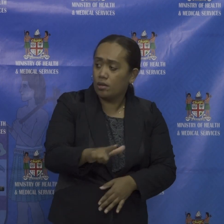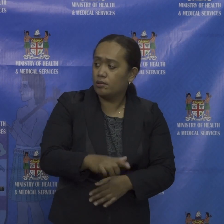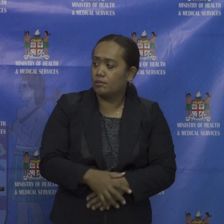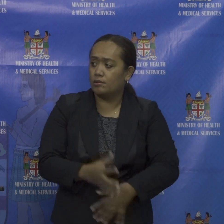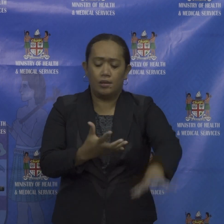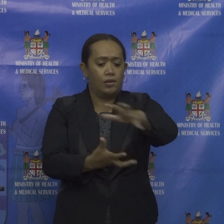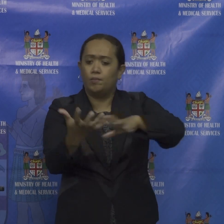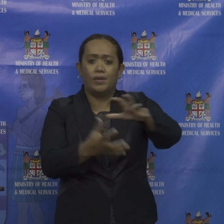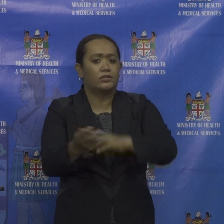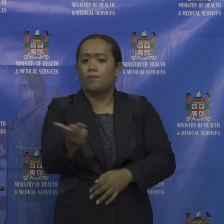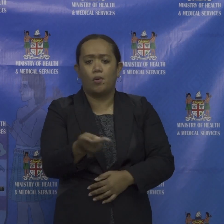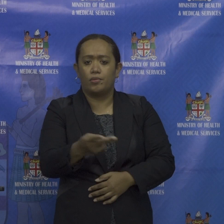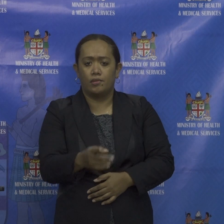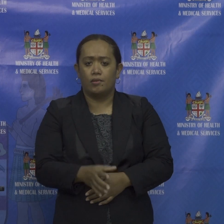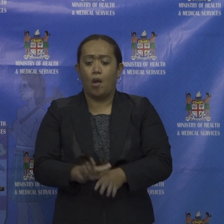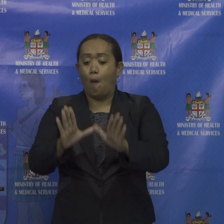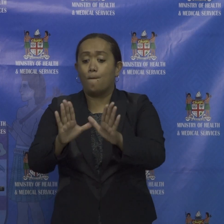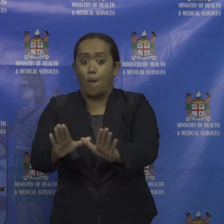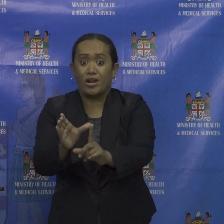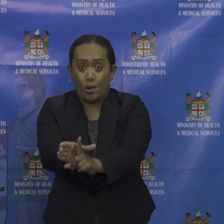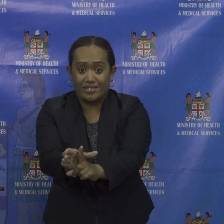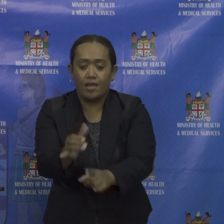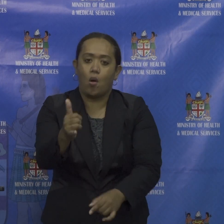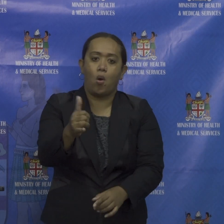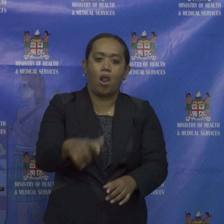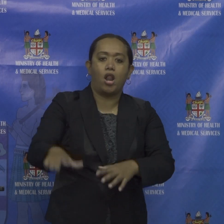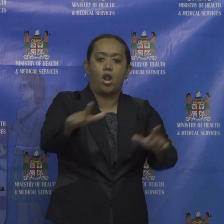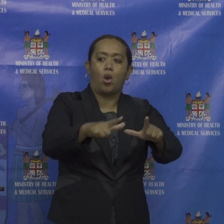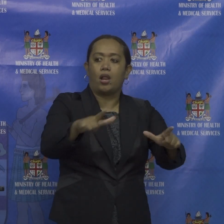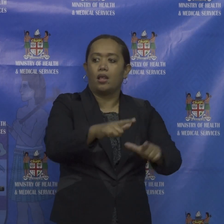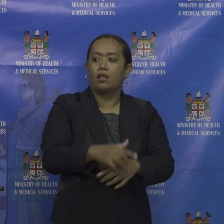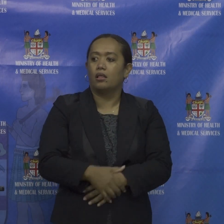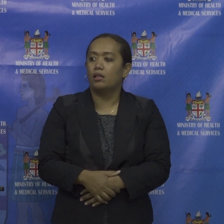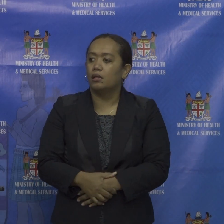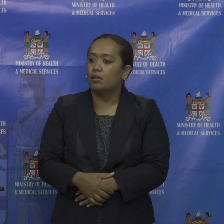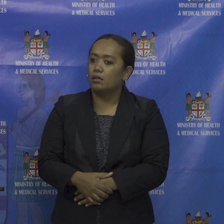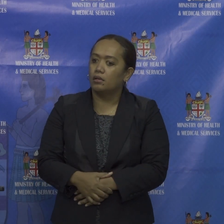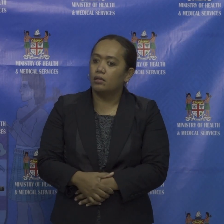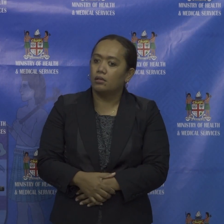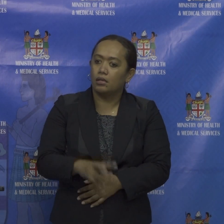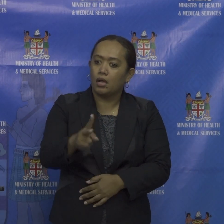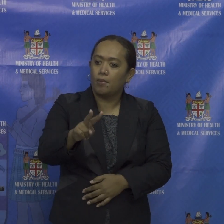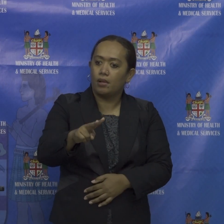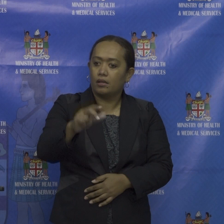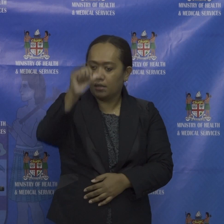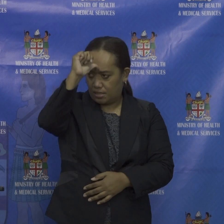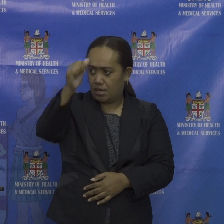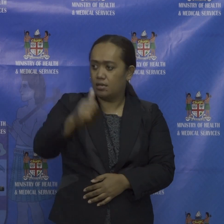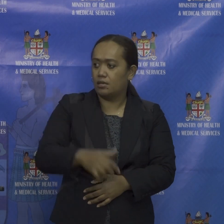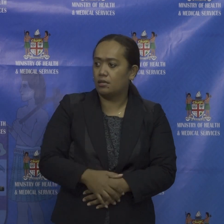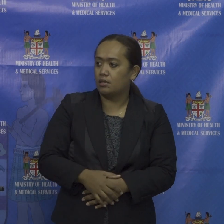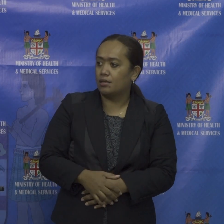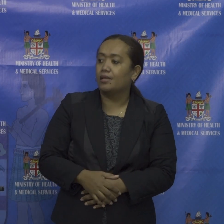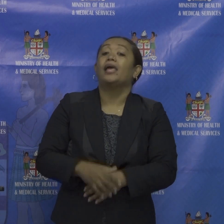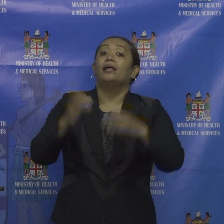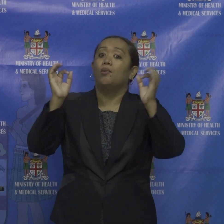mix of both. It's a mix of both border quarantine and locally transmitted cases. Did it involve the couple from India? Are they still Oh, quarantined? exactly.